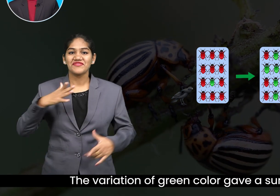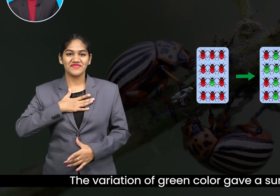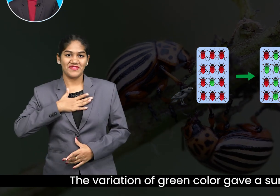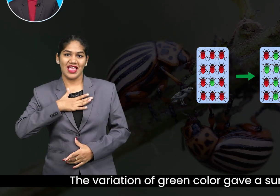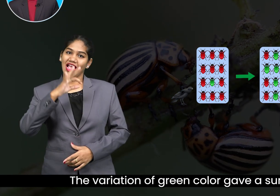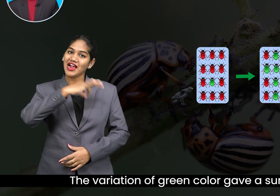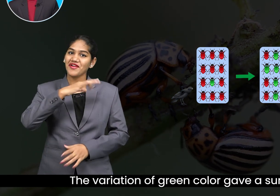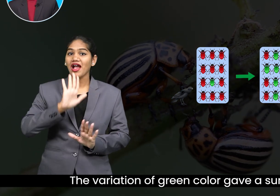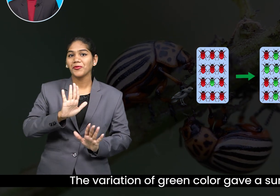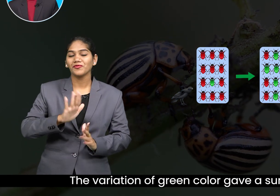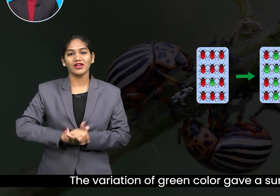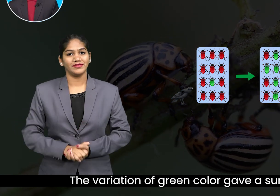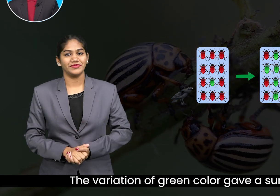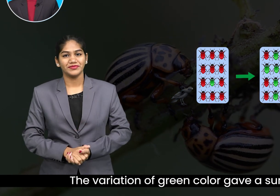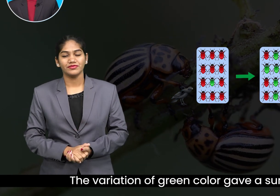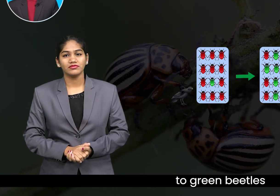advantage